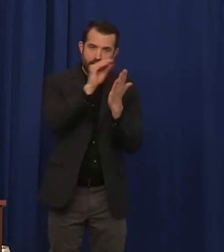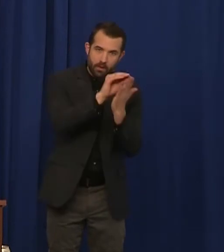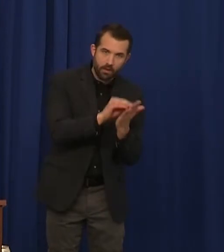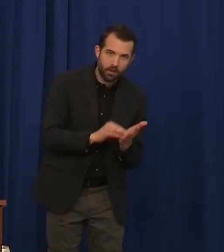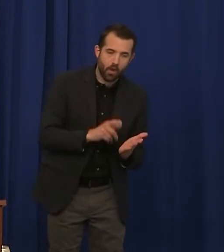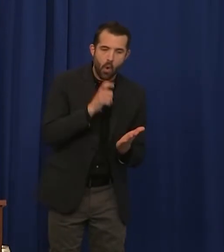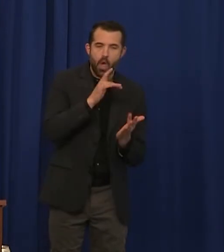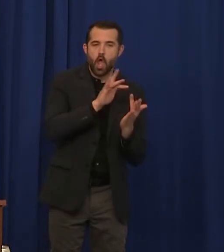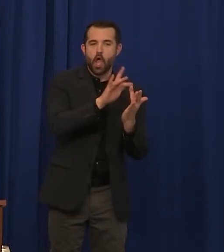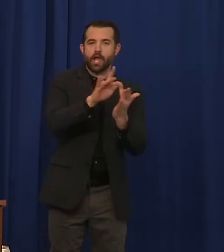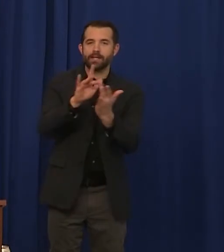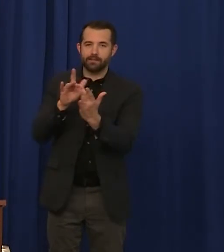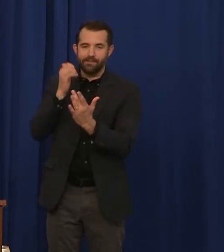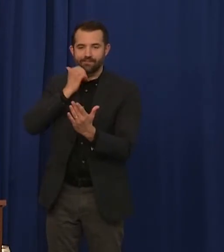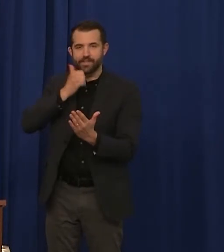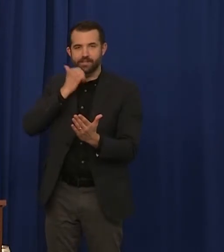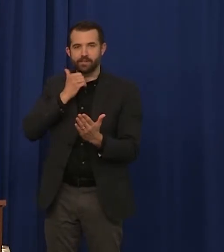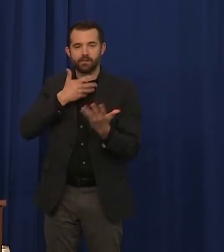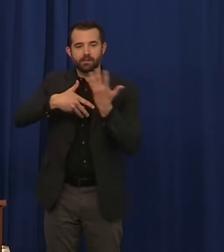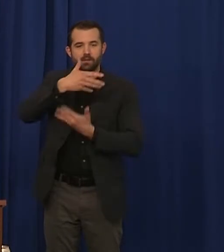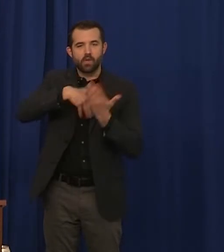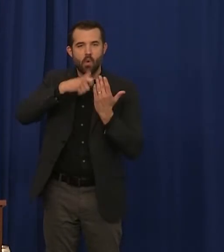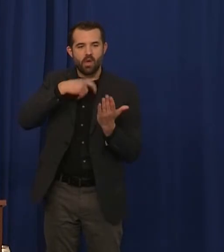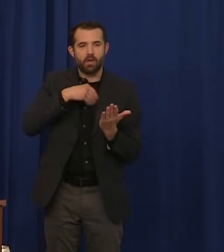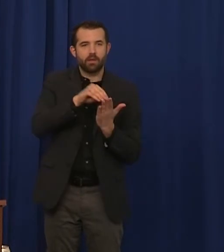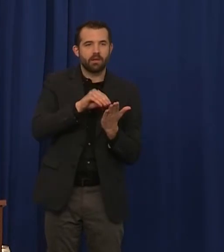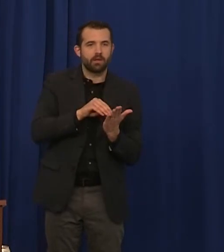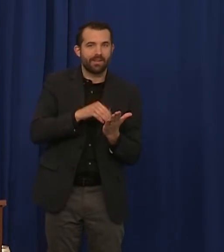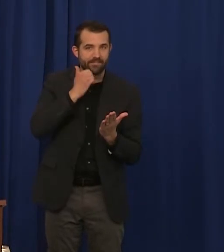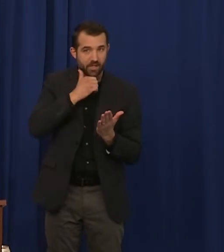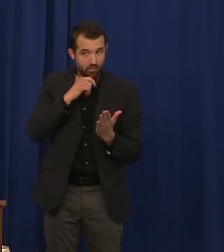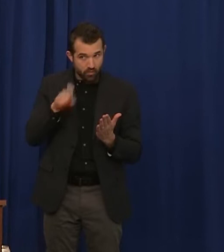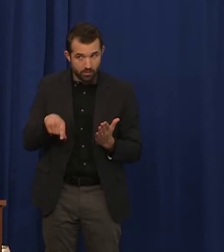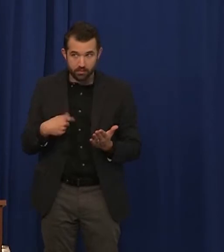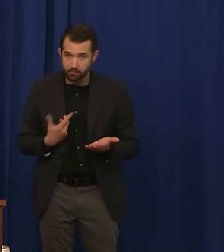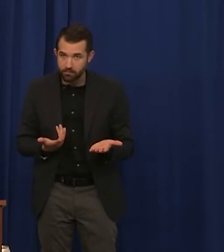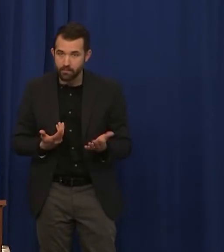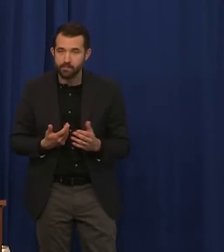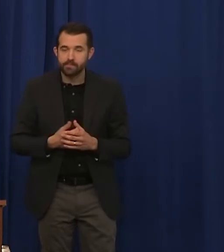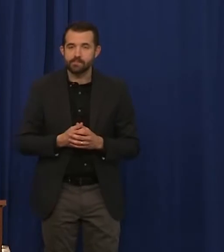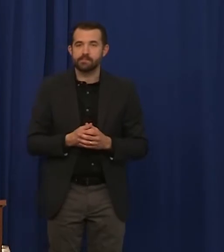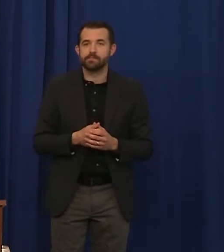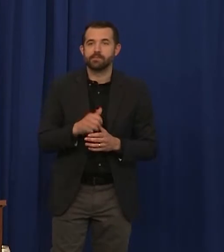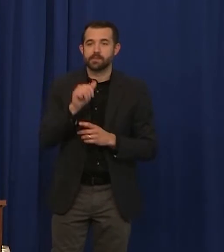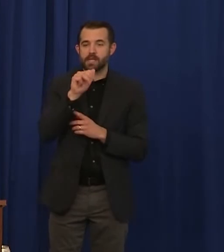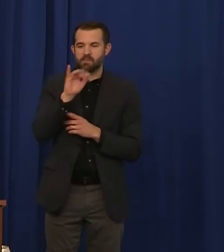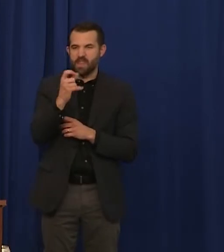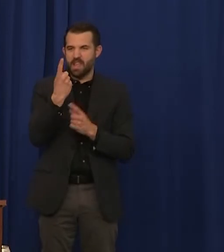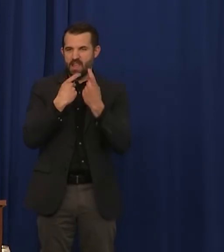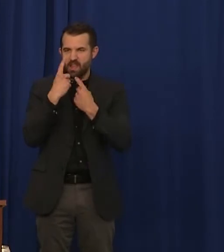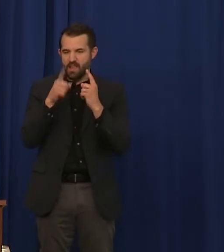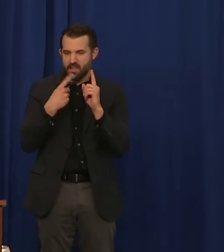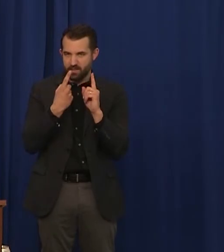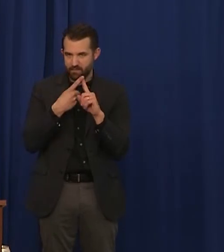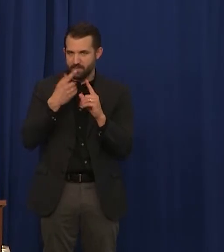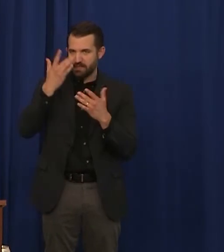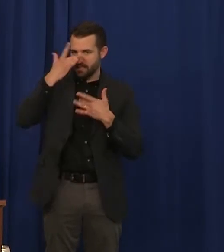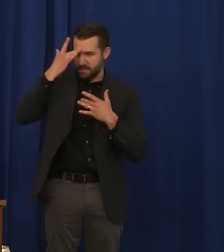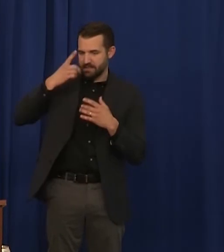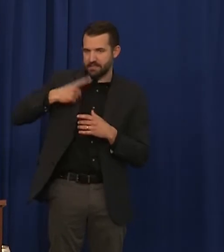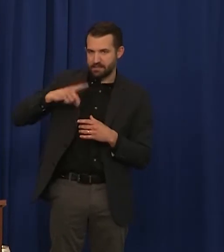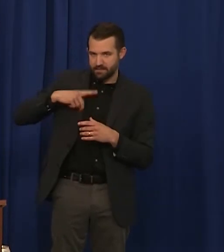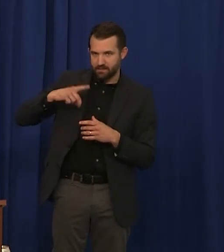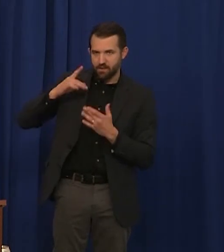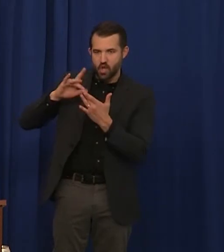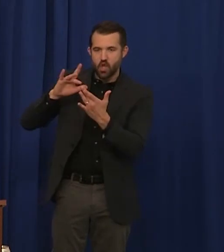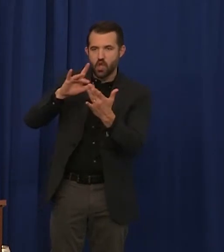Sure. So Amy's questions are about the nuances of contact tracing. Contact tracing is a fundamental part of